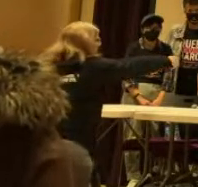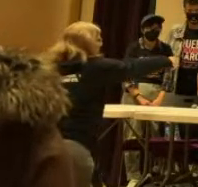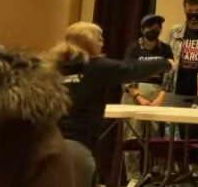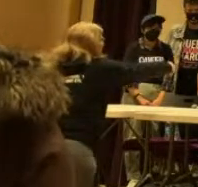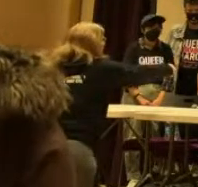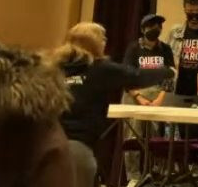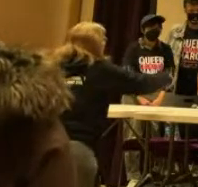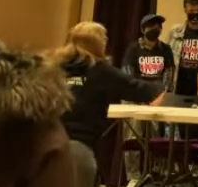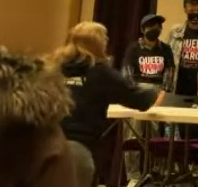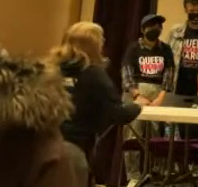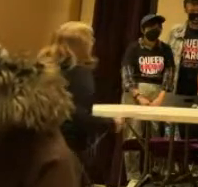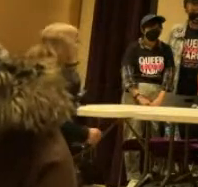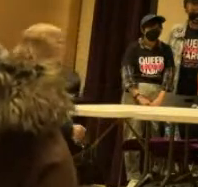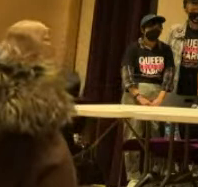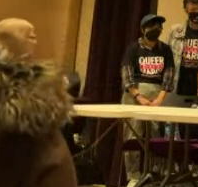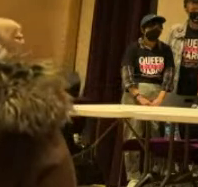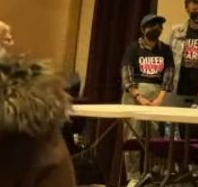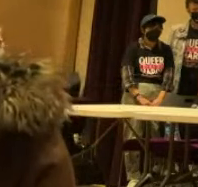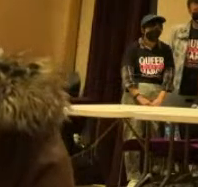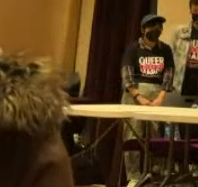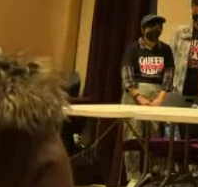Washington Square.